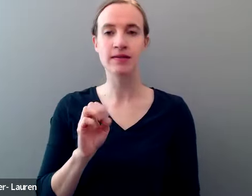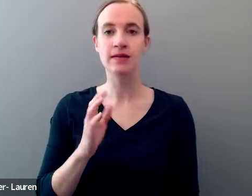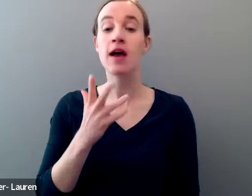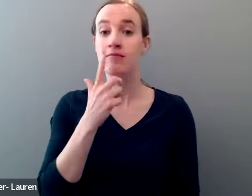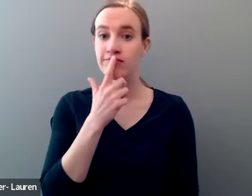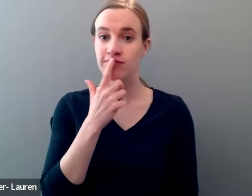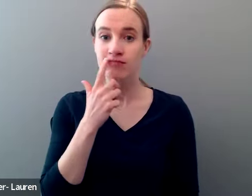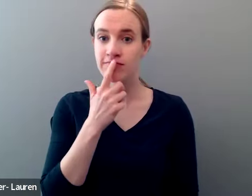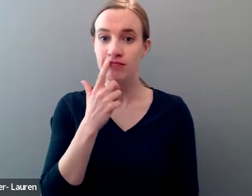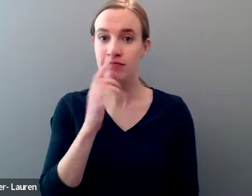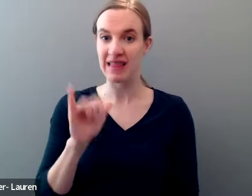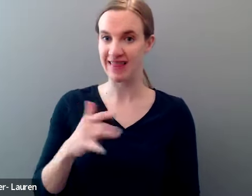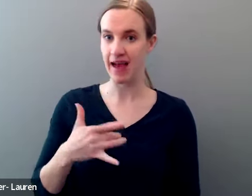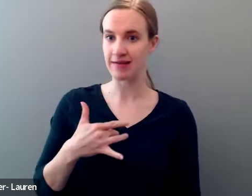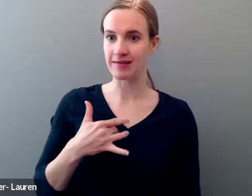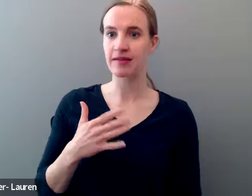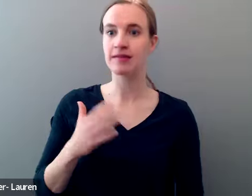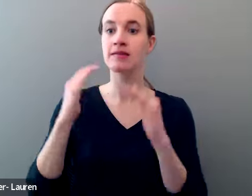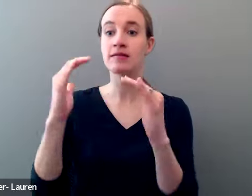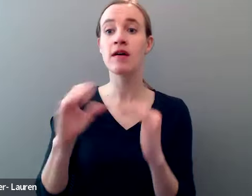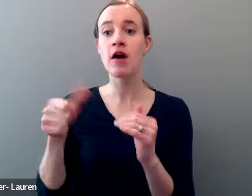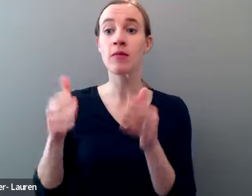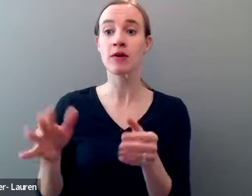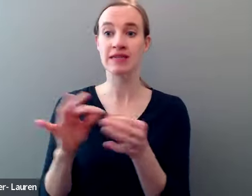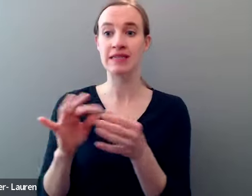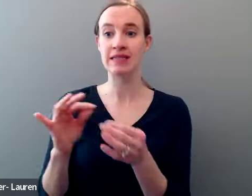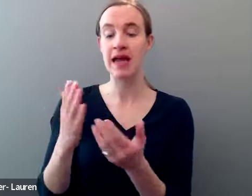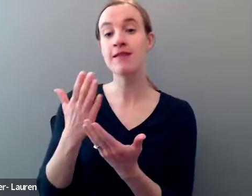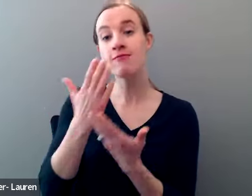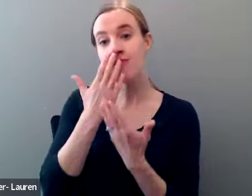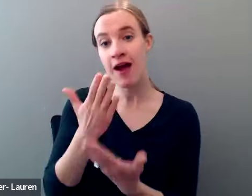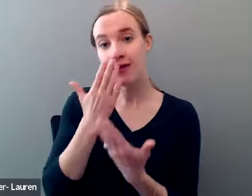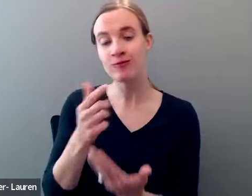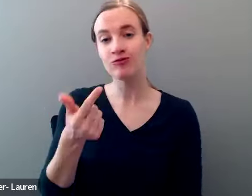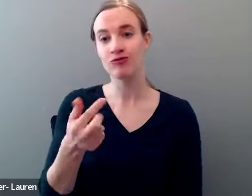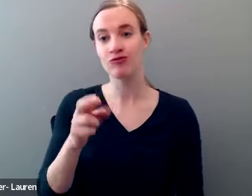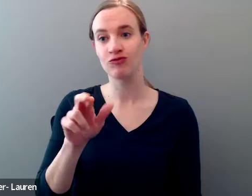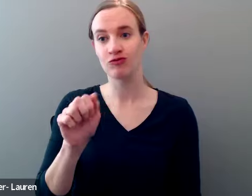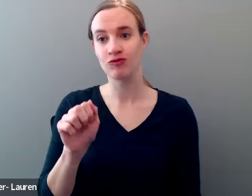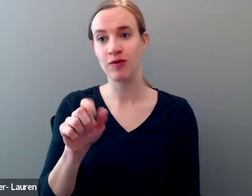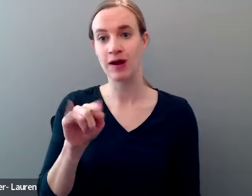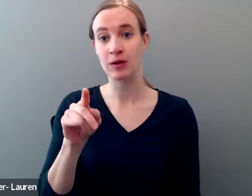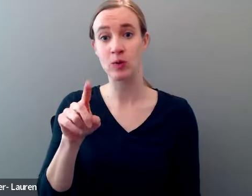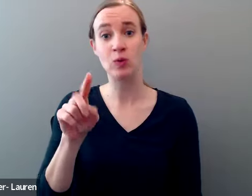gratitude. Gratitude is so powerful also. Thank you.